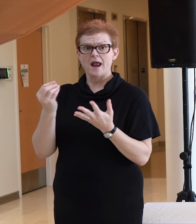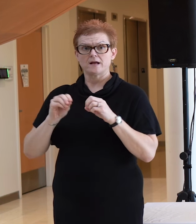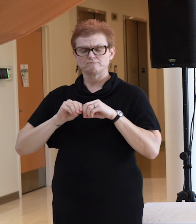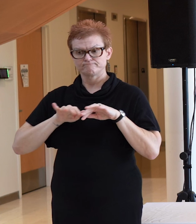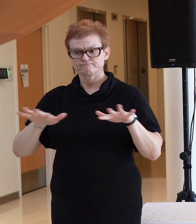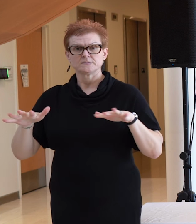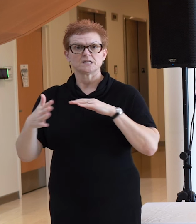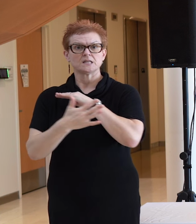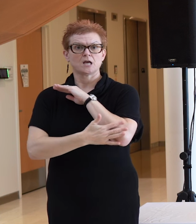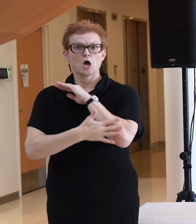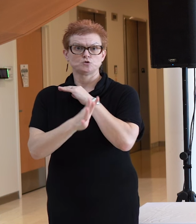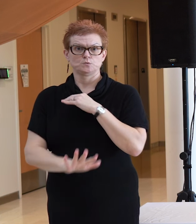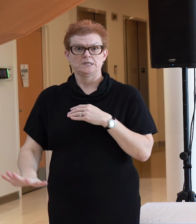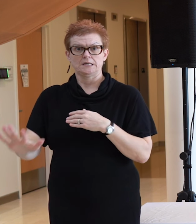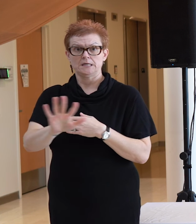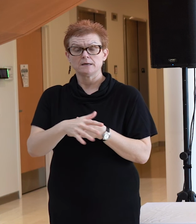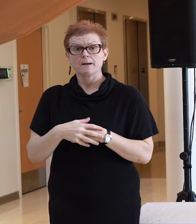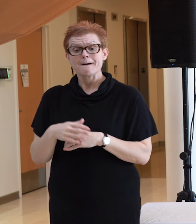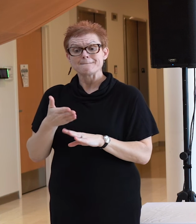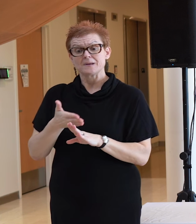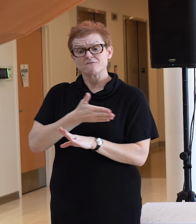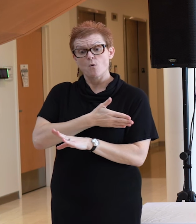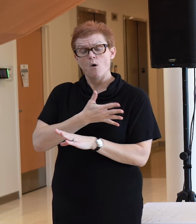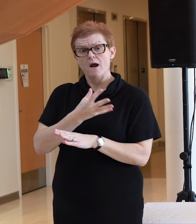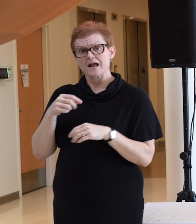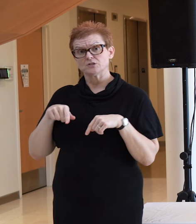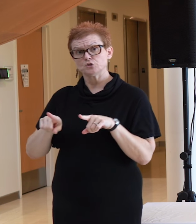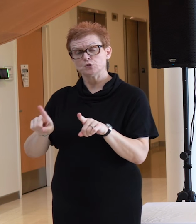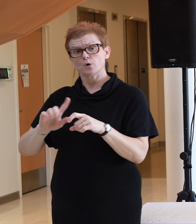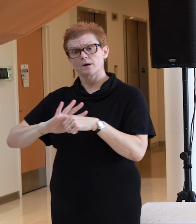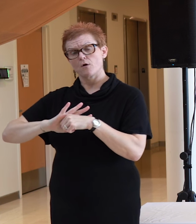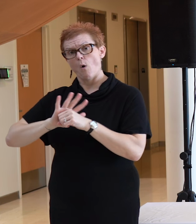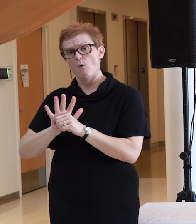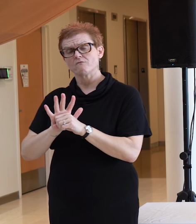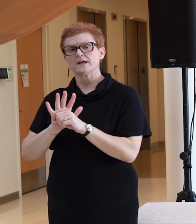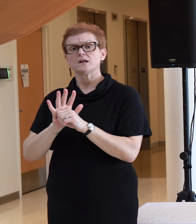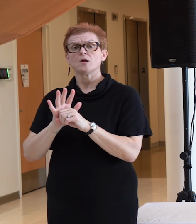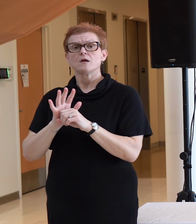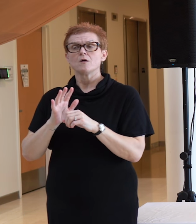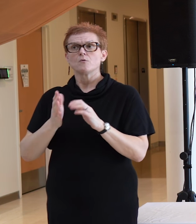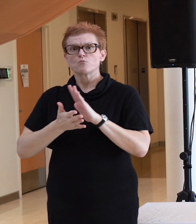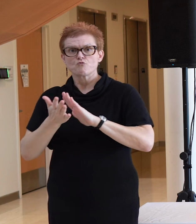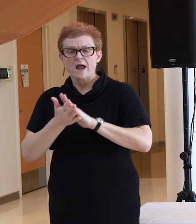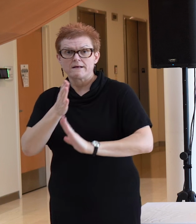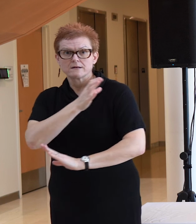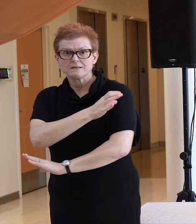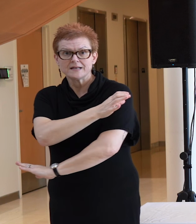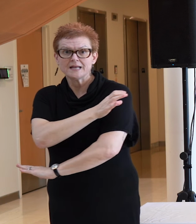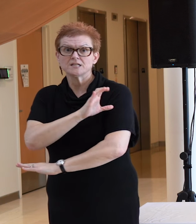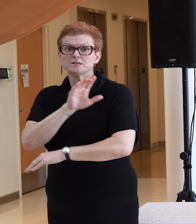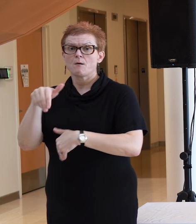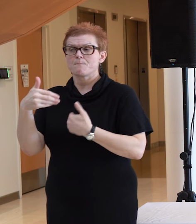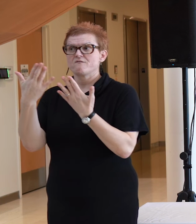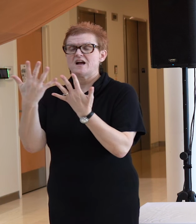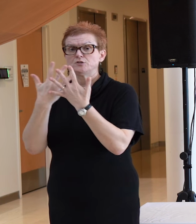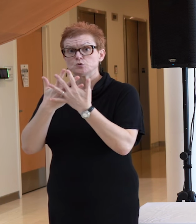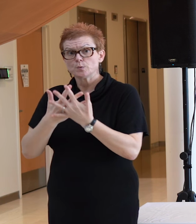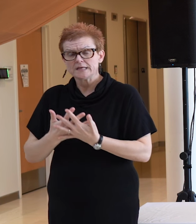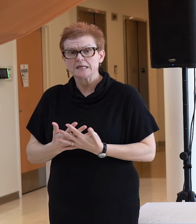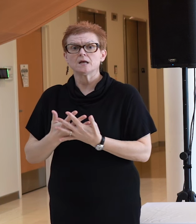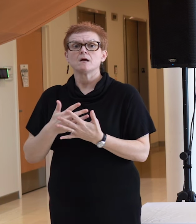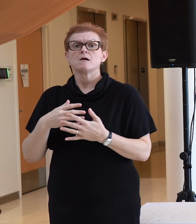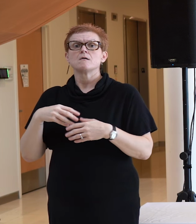country. Before and during COVID, health departments continued to run clinics, provide vital screenings, testing, and frontline